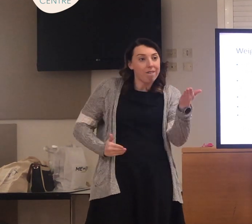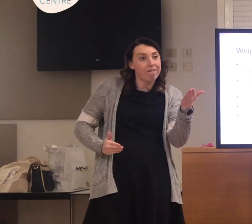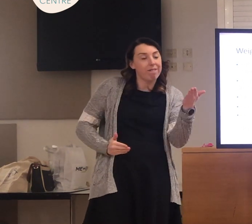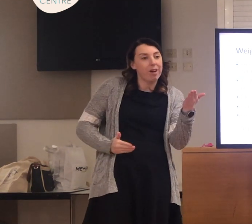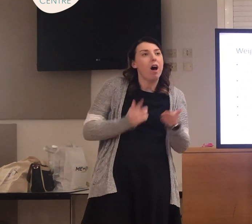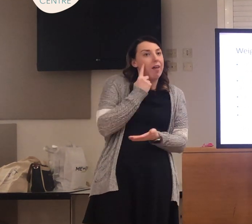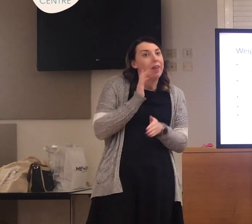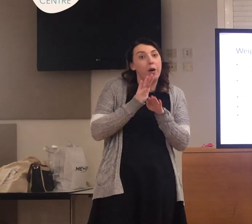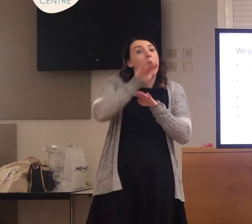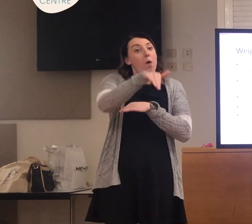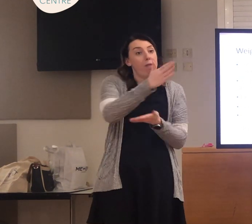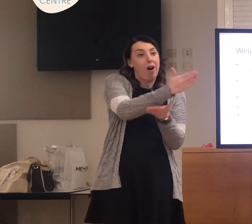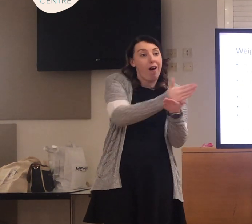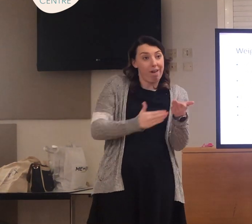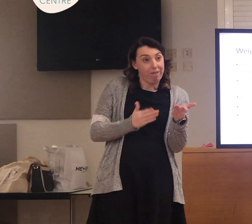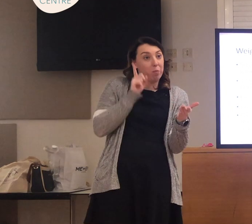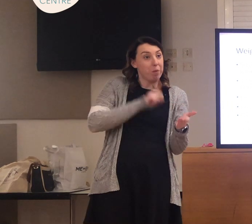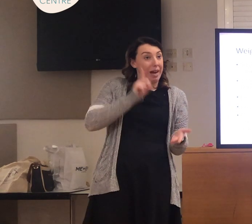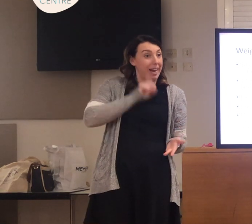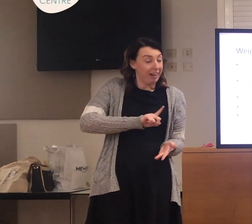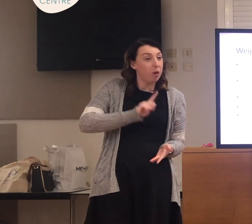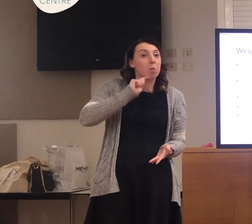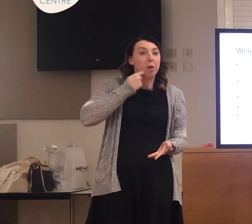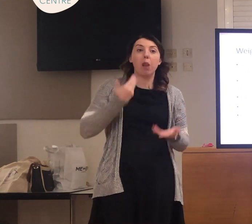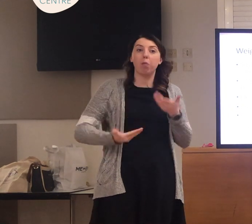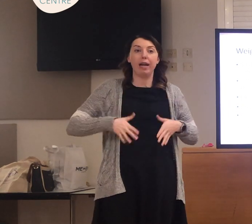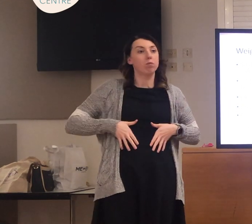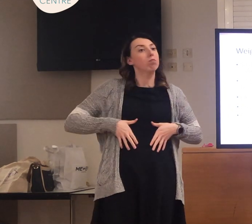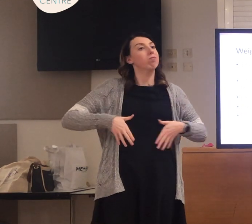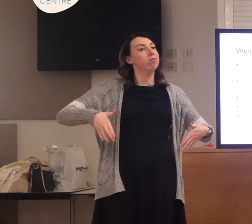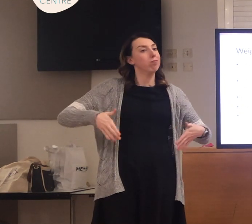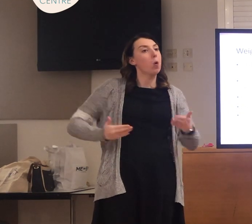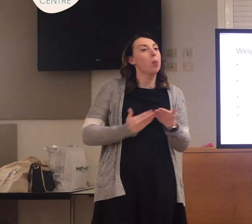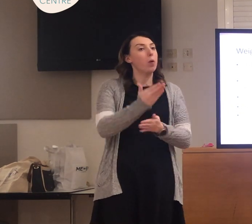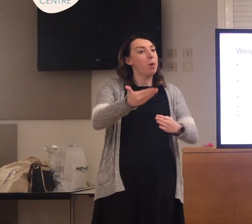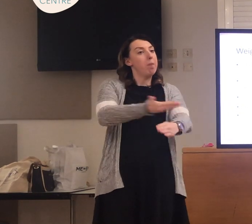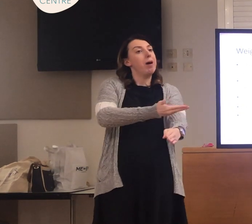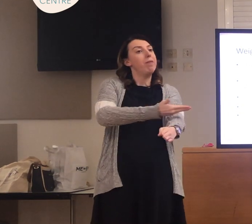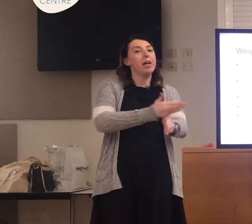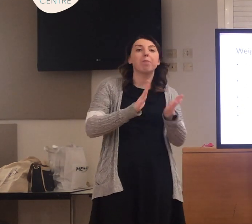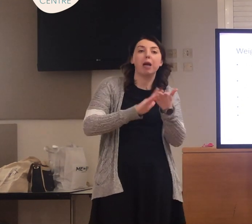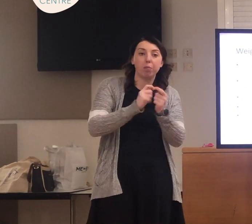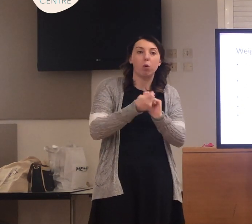it's probably more, will gain weight during their perimenopause.